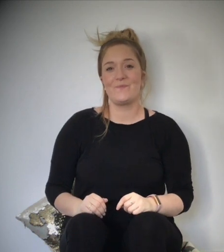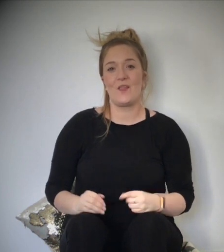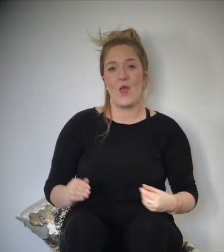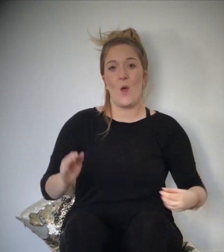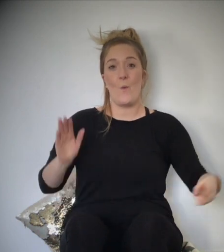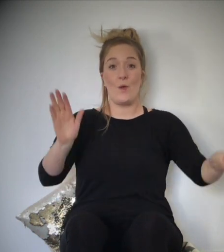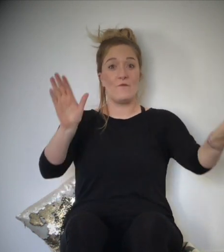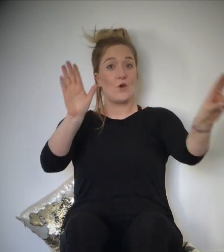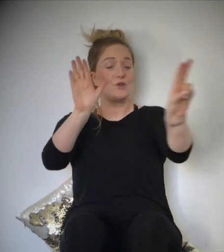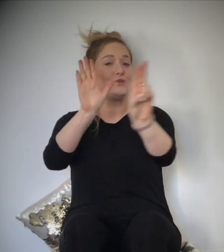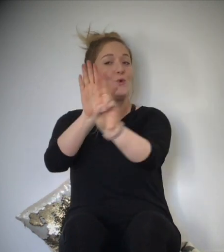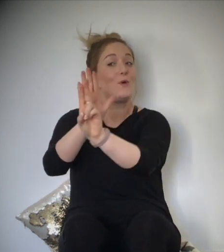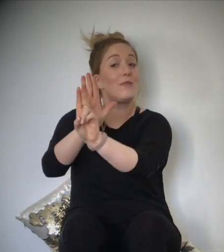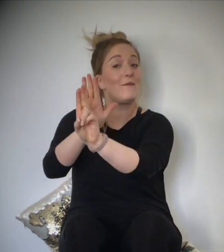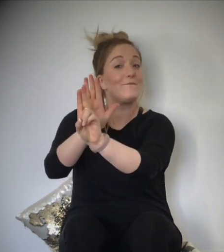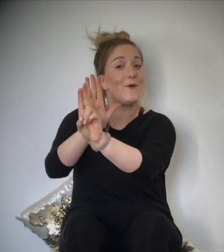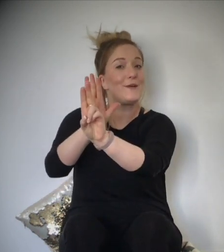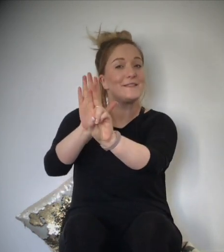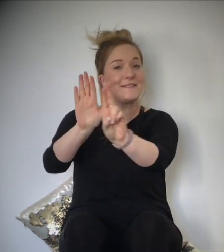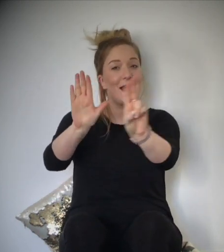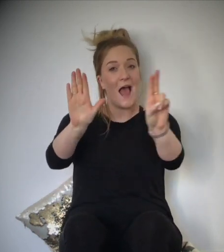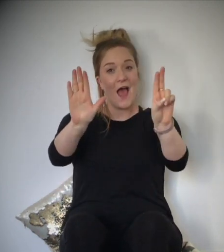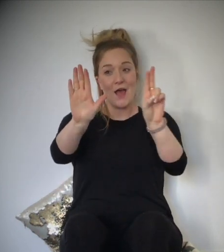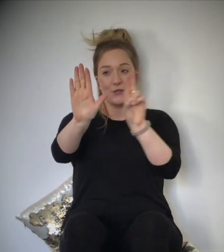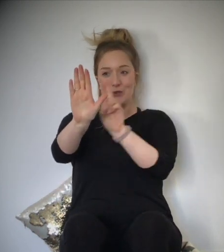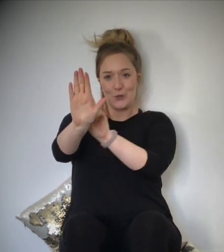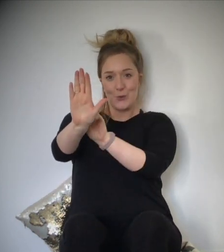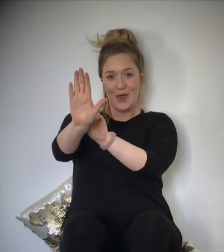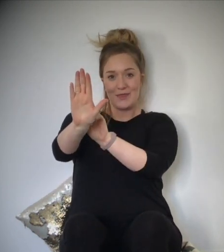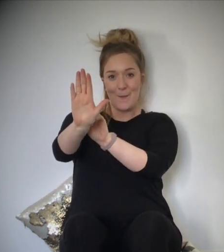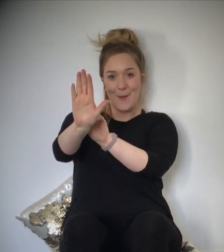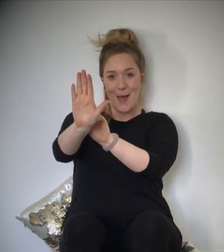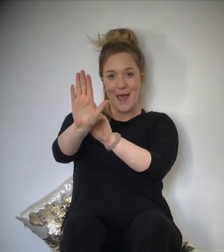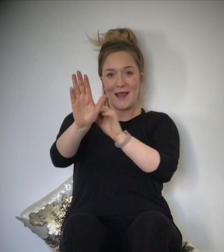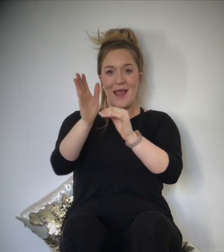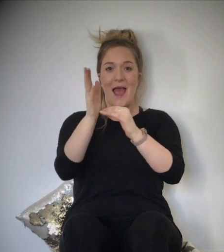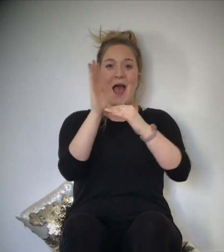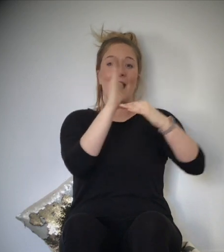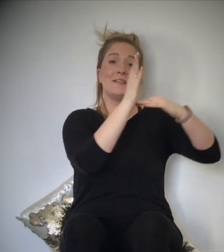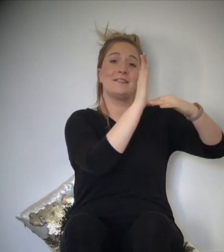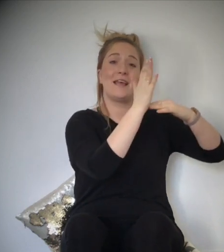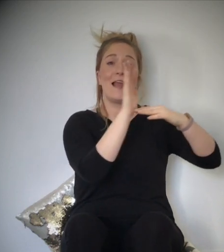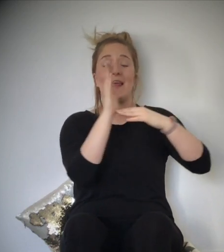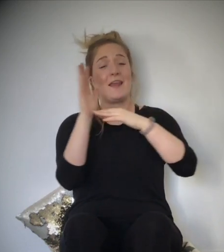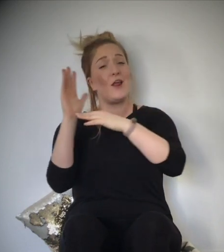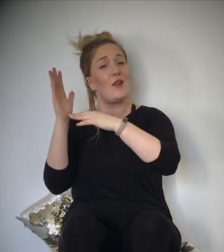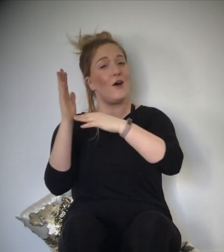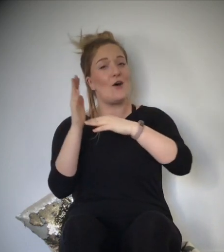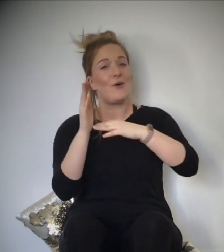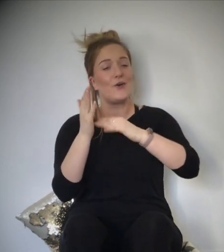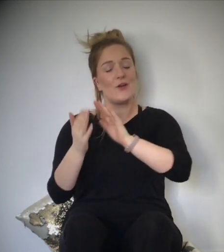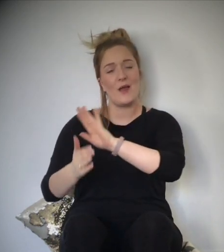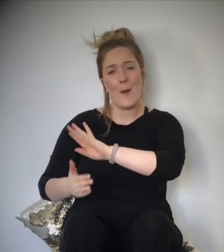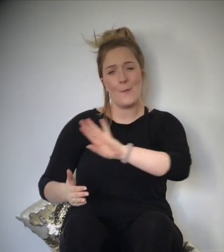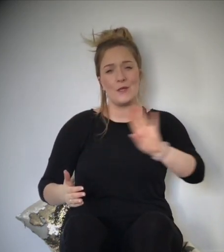We got two in the front, two in the back, sailing along and we